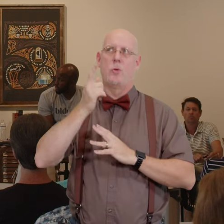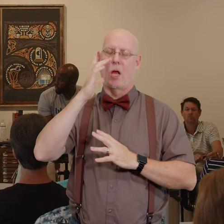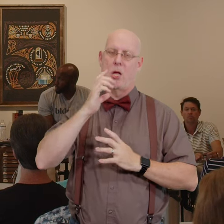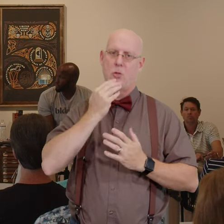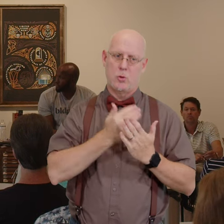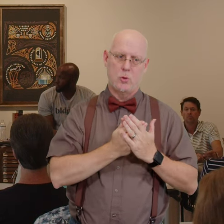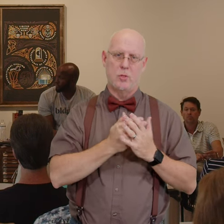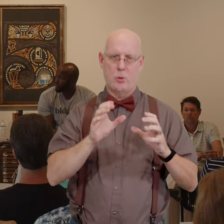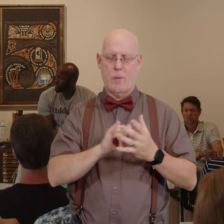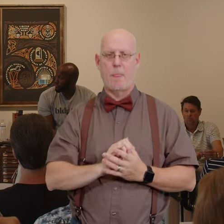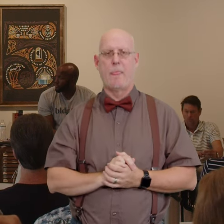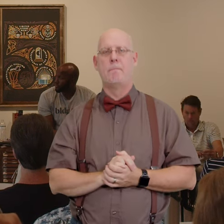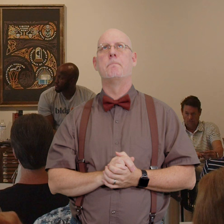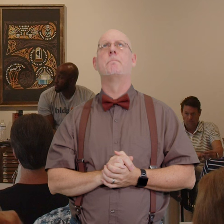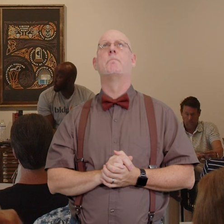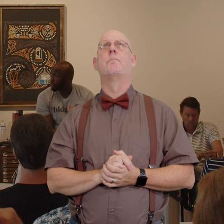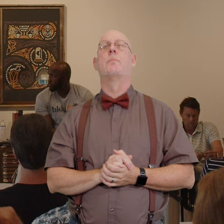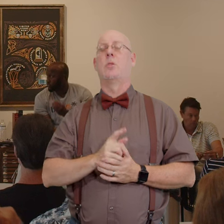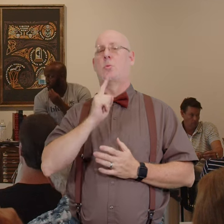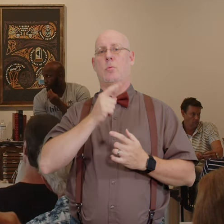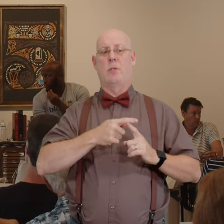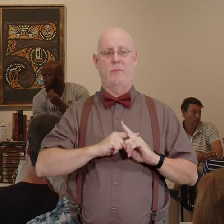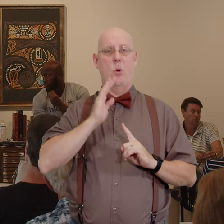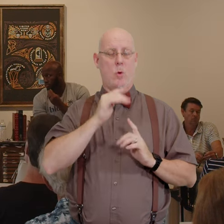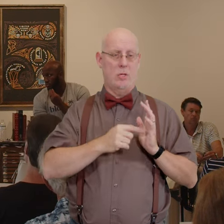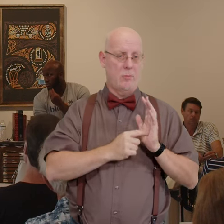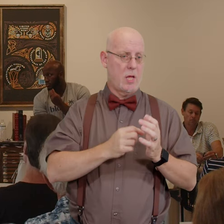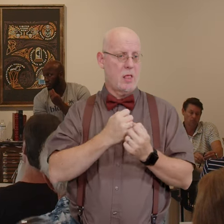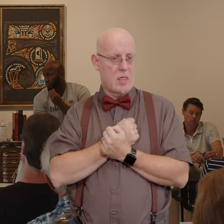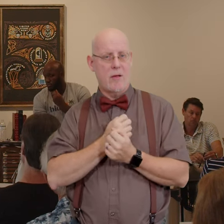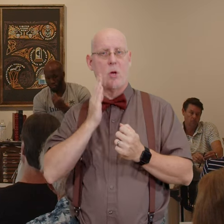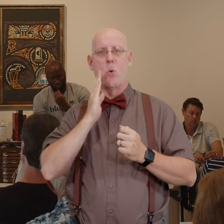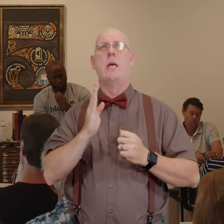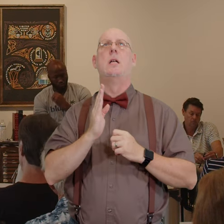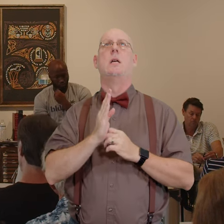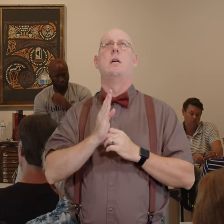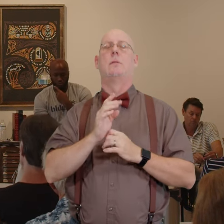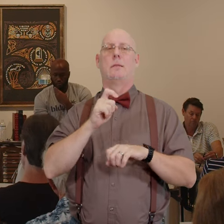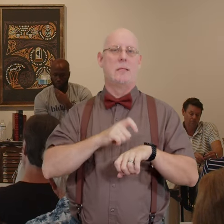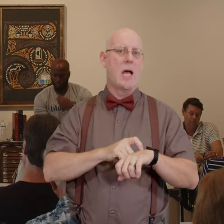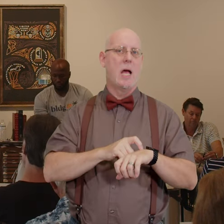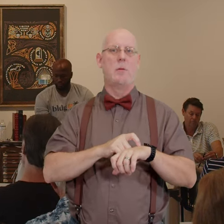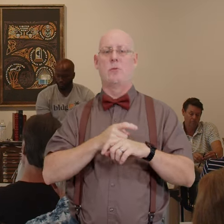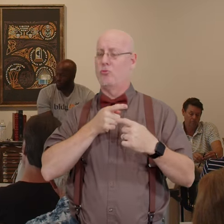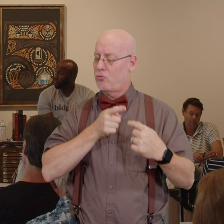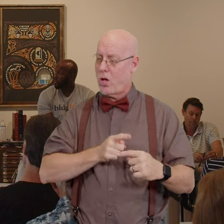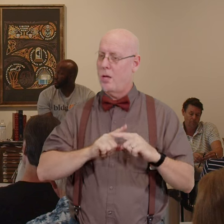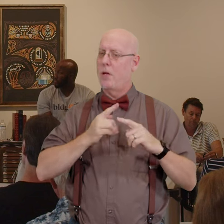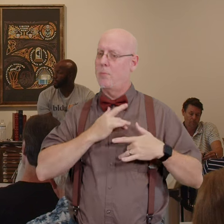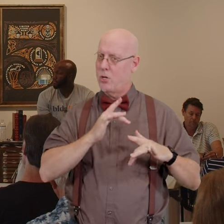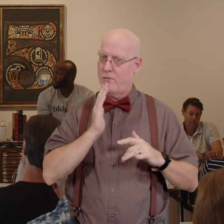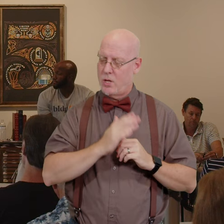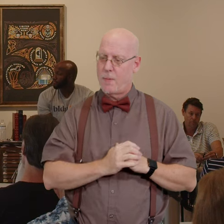the sovereign goodness of God to do so. And so a true believer will demonstrate love. A true believer will, at times, we're going to struggle, but